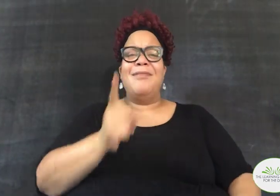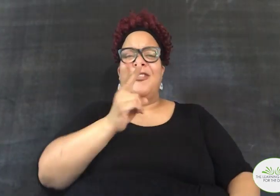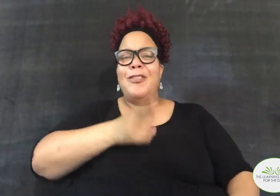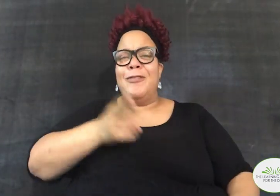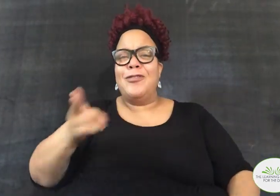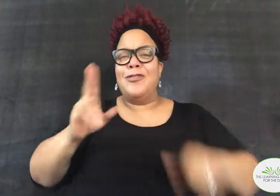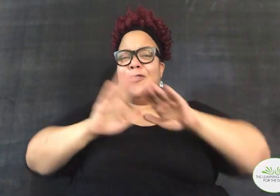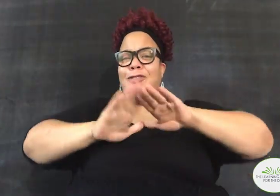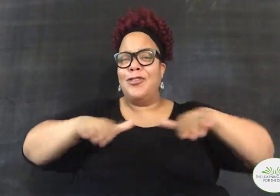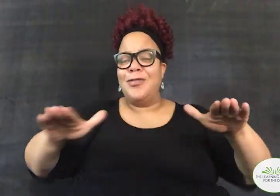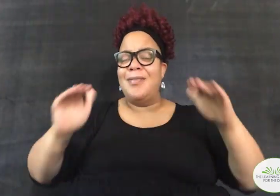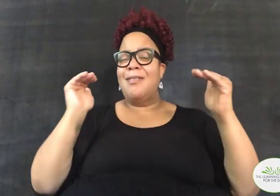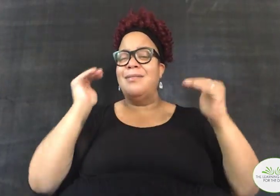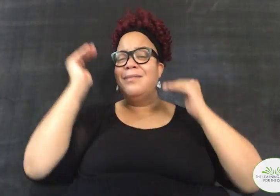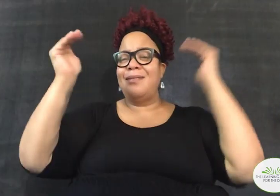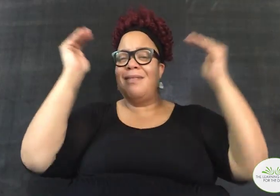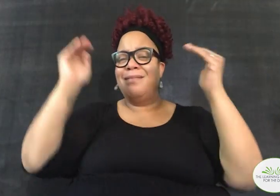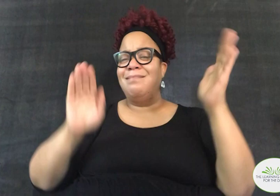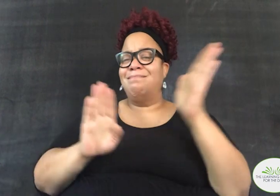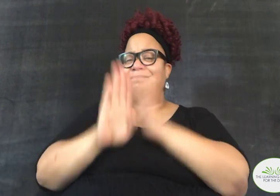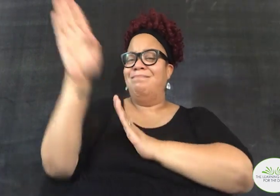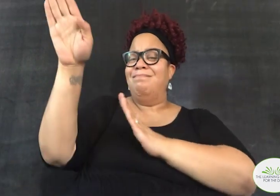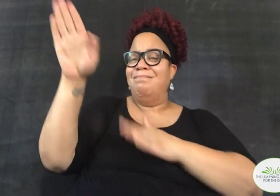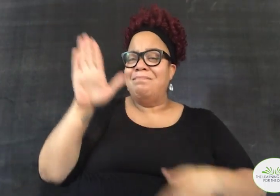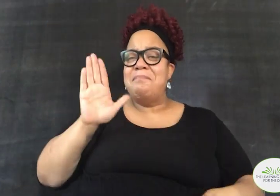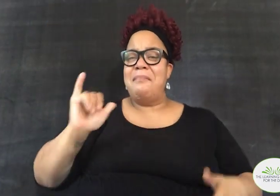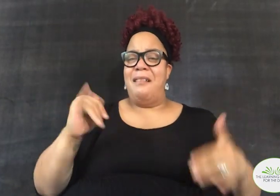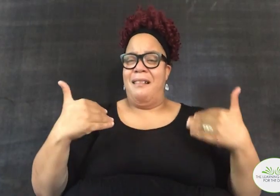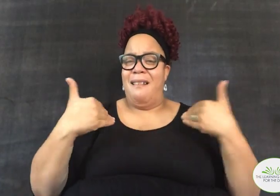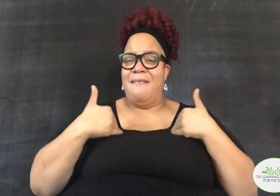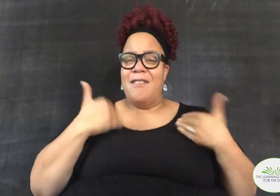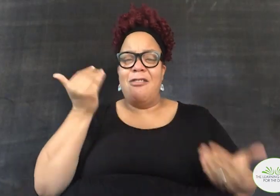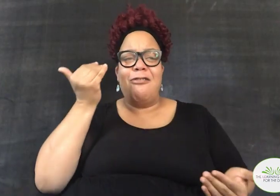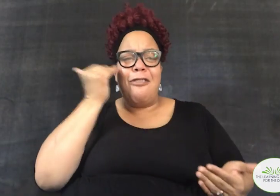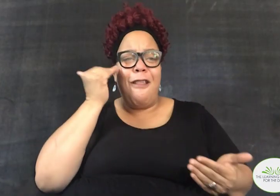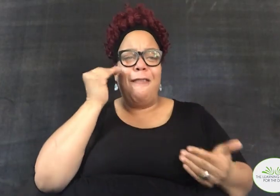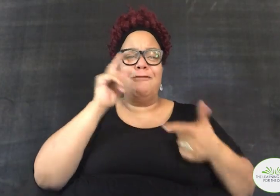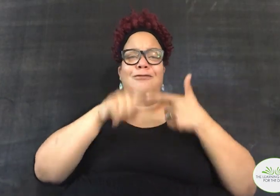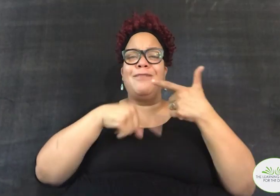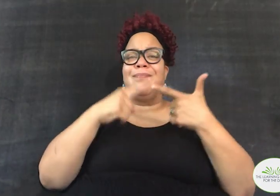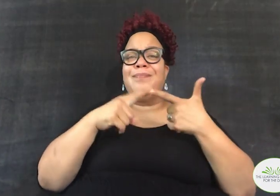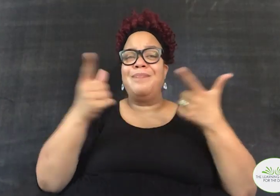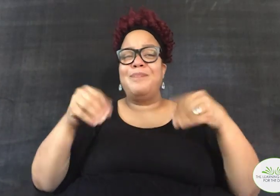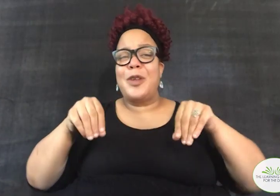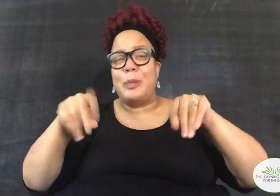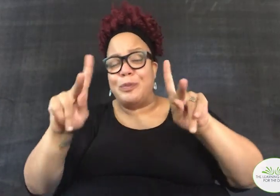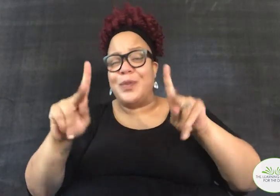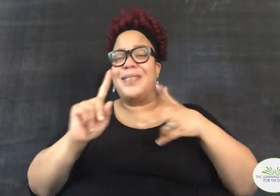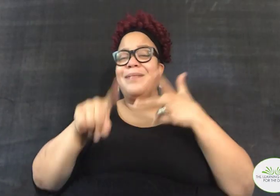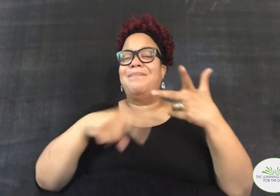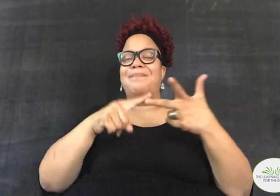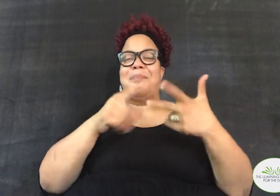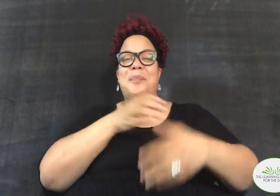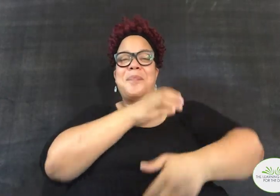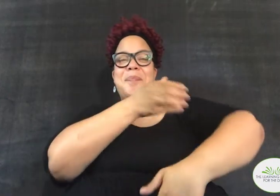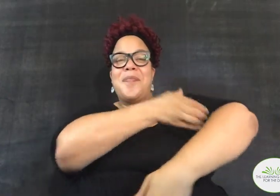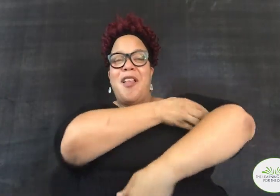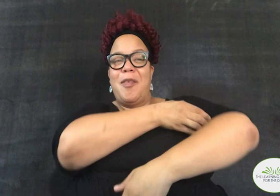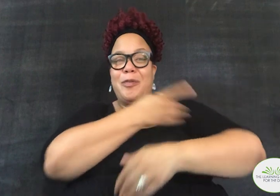will thrive by having the knowledge, opportunity, and power to design the future of